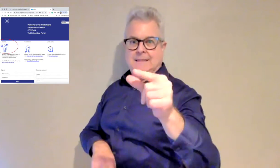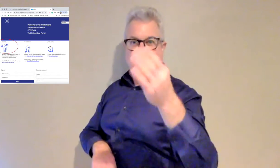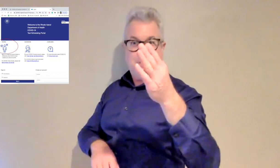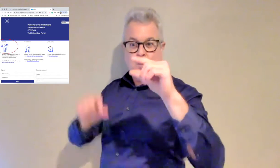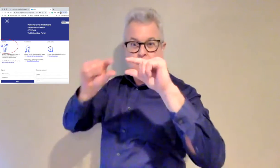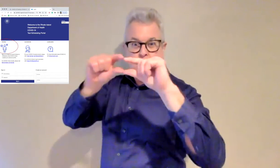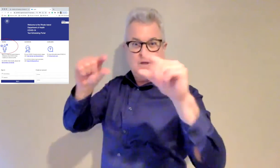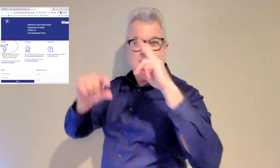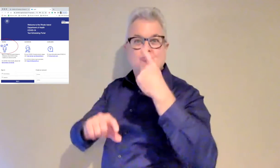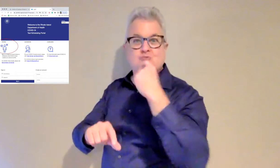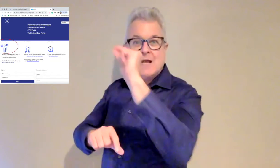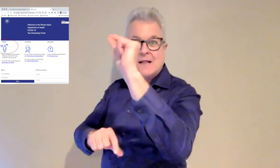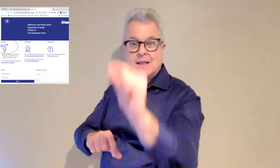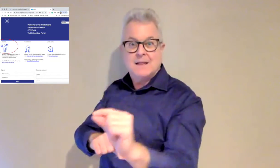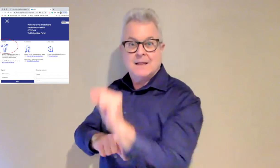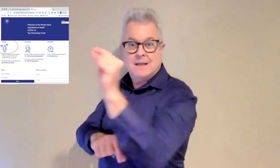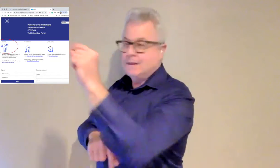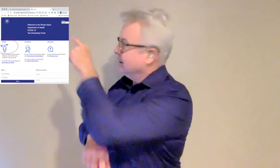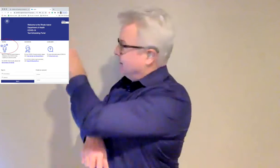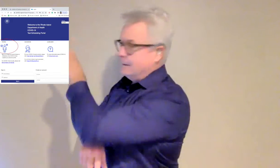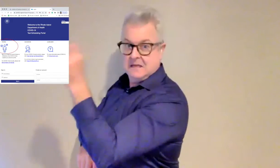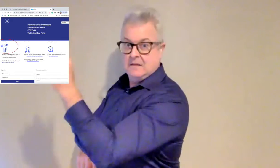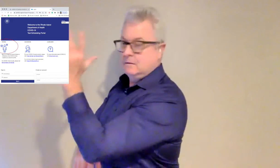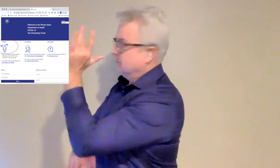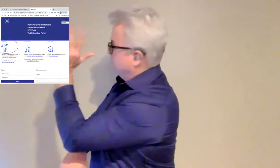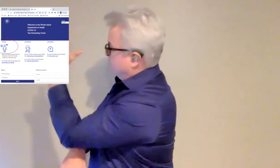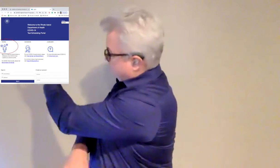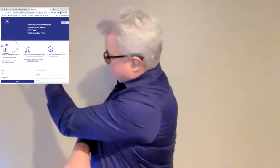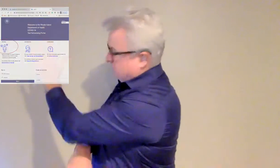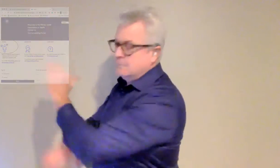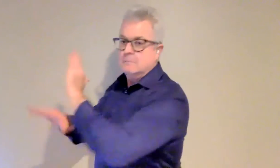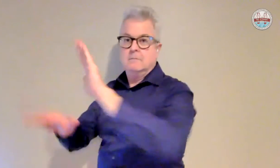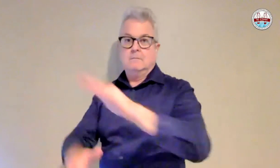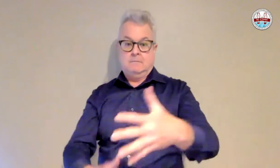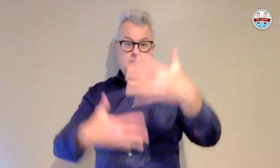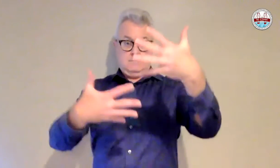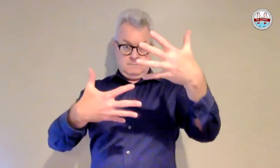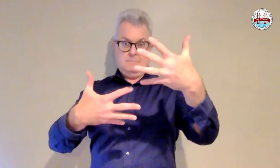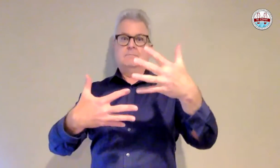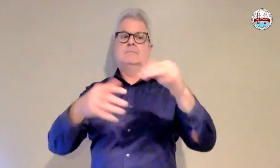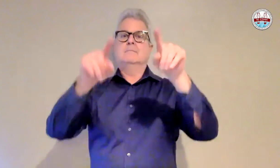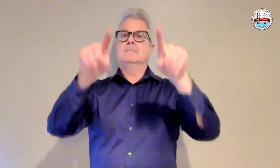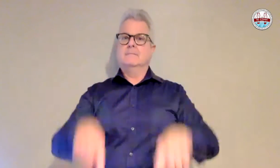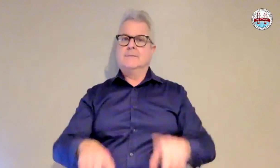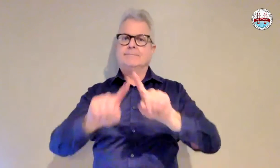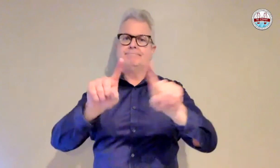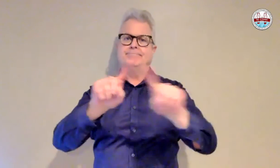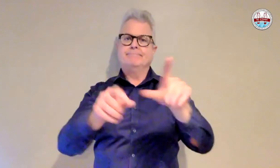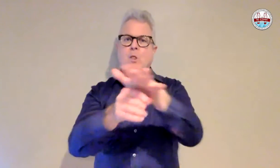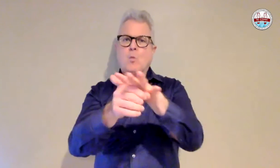side, it'll show you where the blue tabs are and everything. As you see the color codes, you click on that, and it will populate